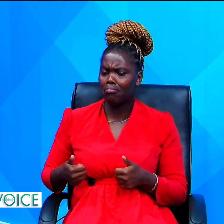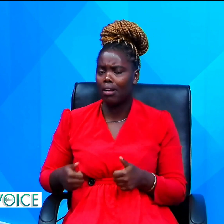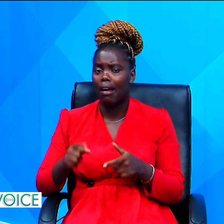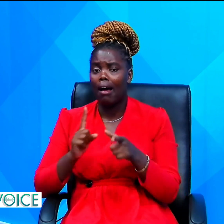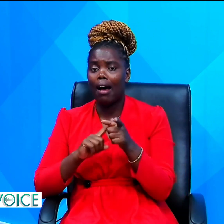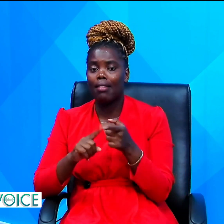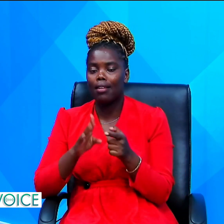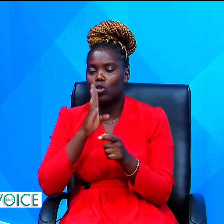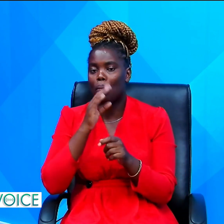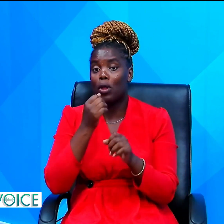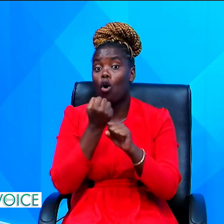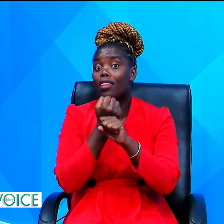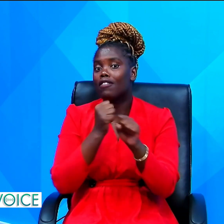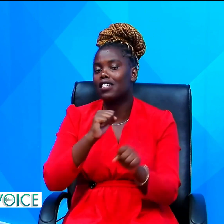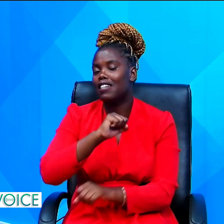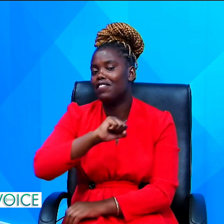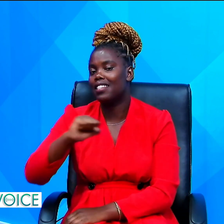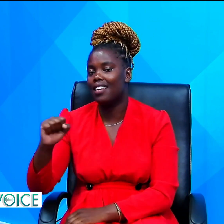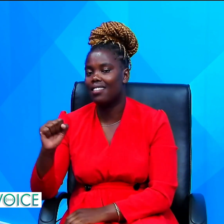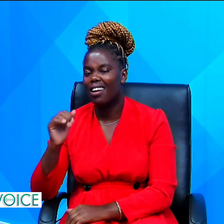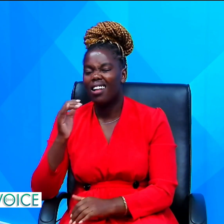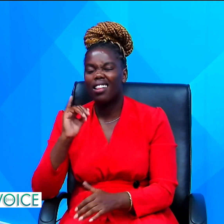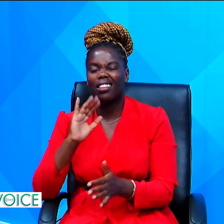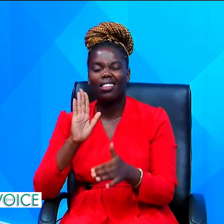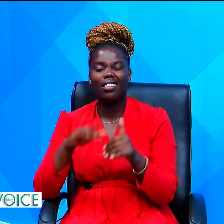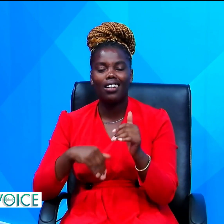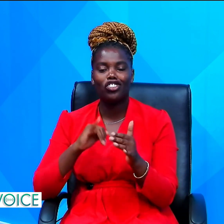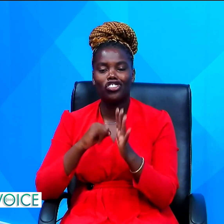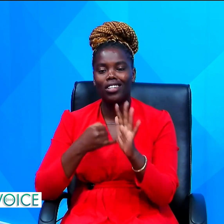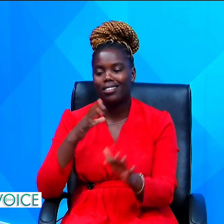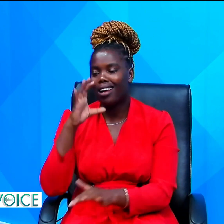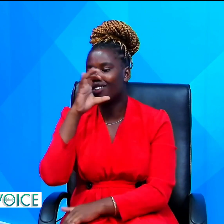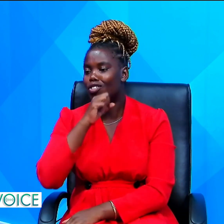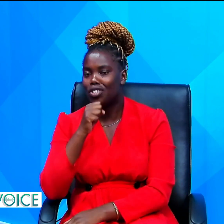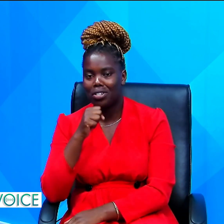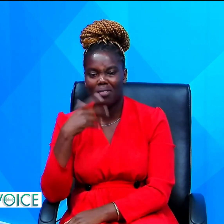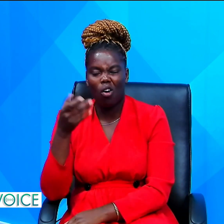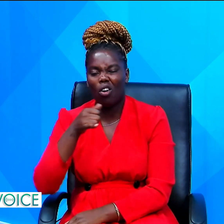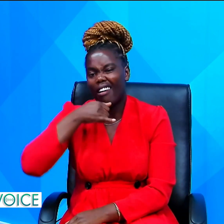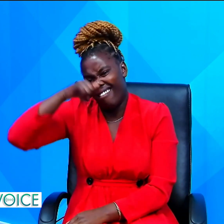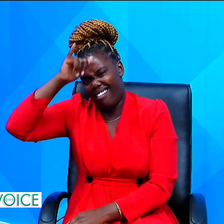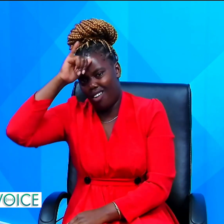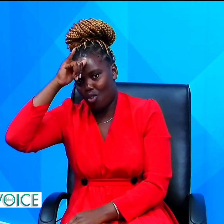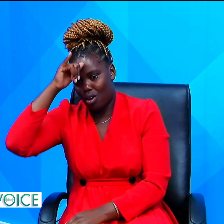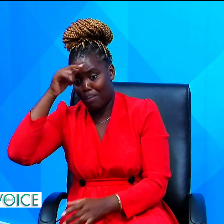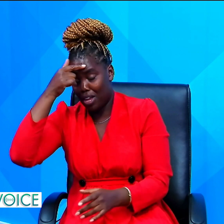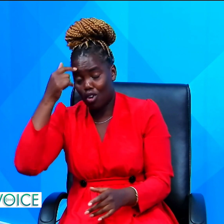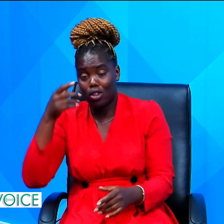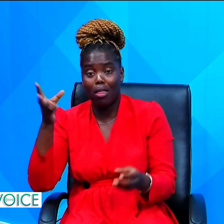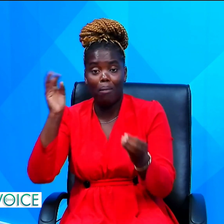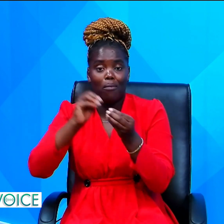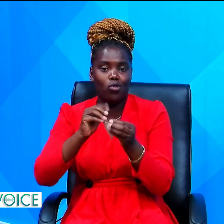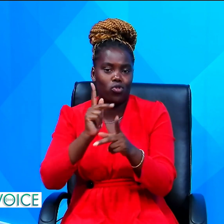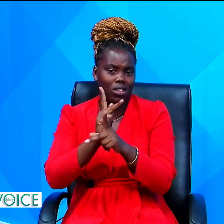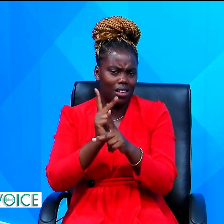a checkup so that you be on the safer side than just assume or ignore, because the more